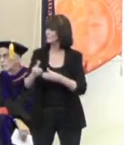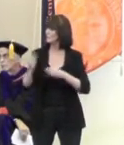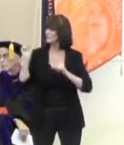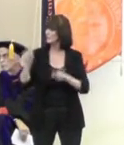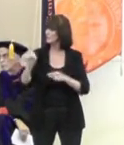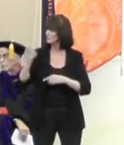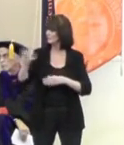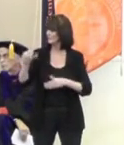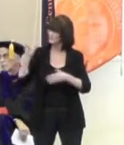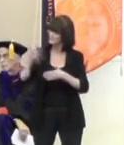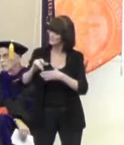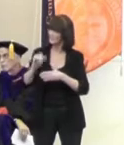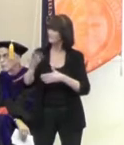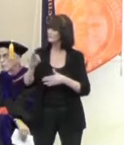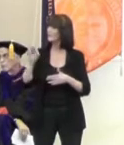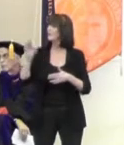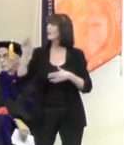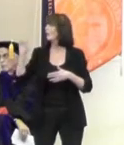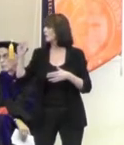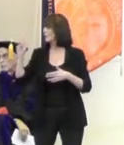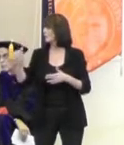or not Oklahoma wanted VOTEC.